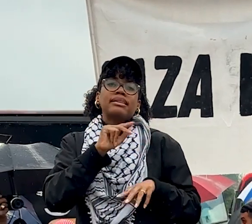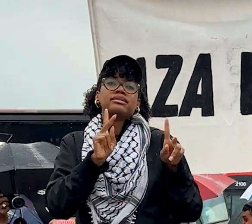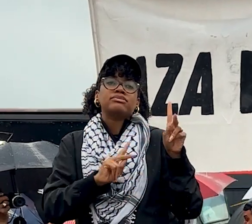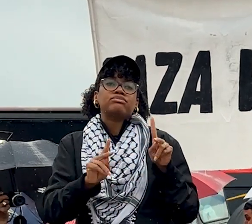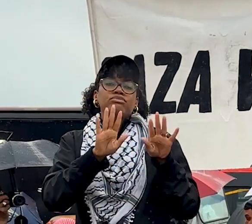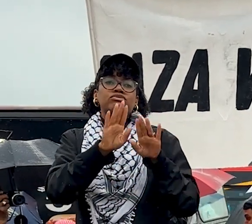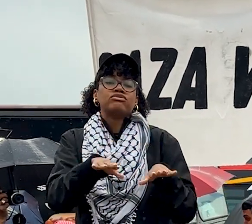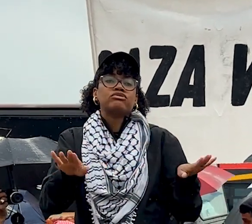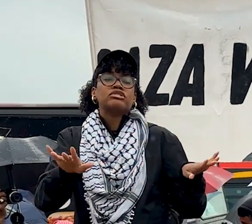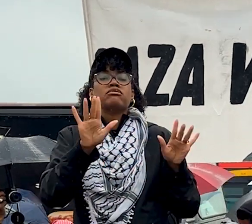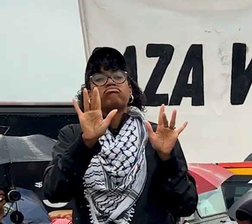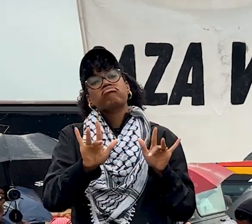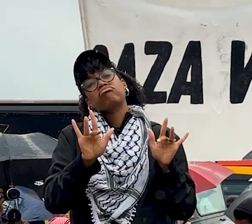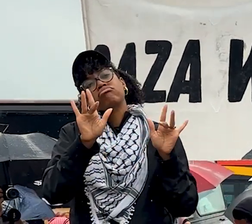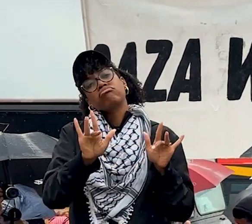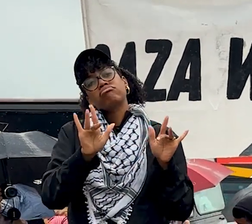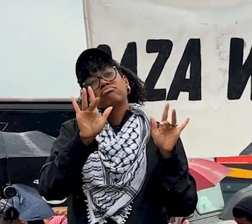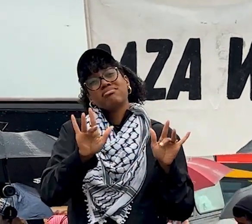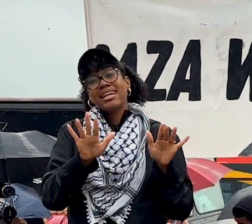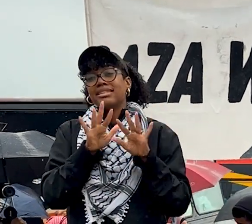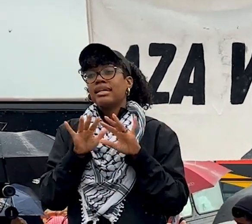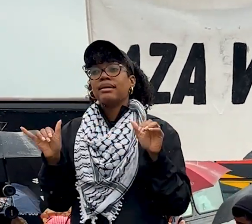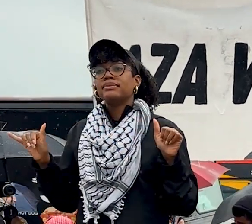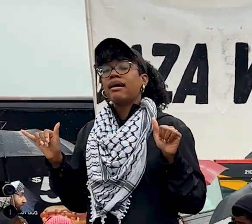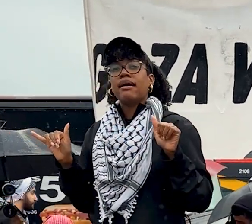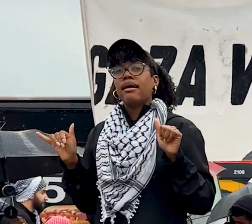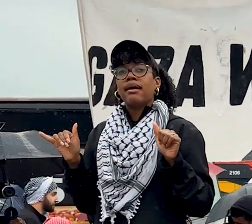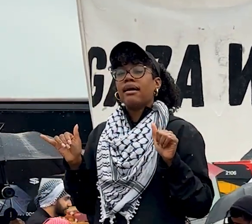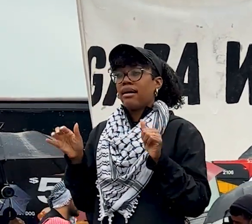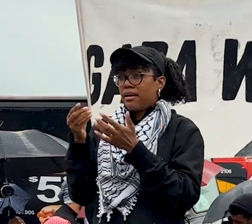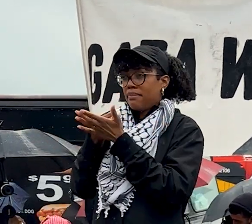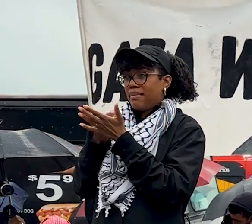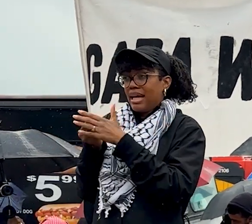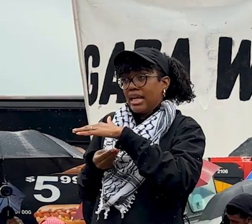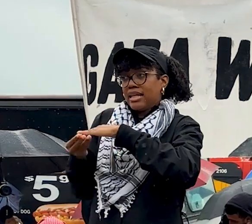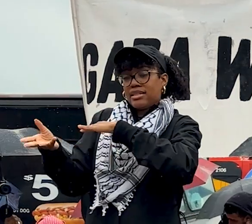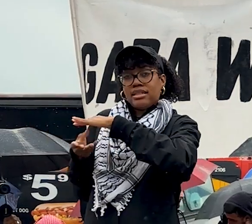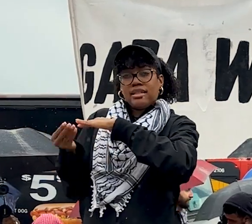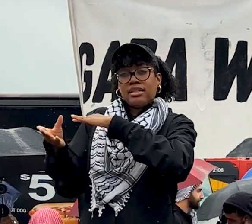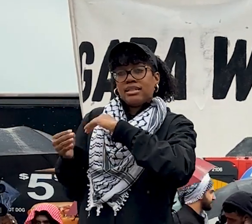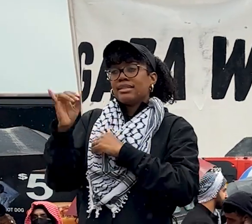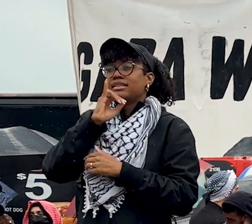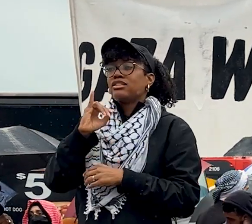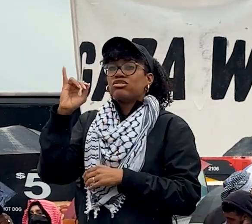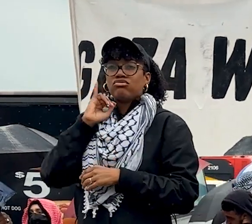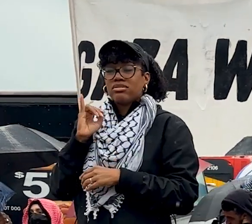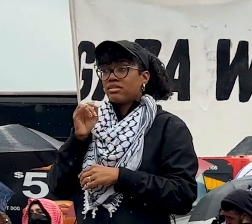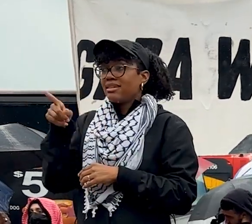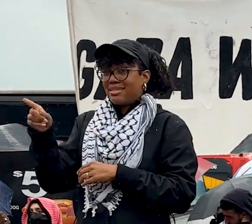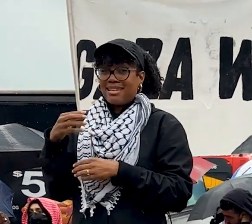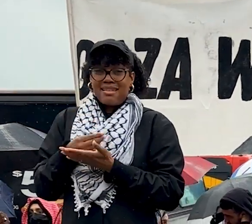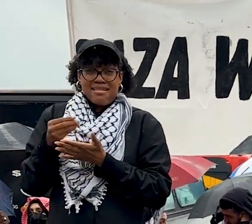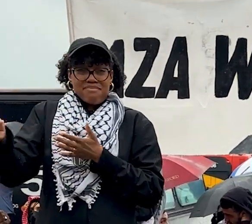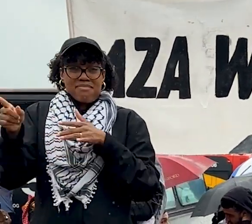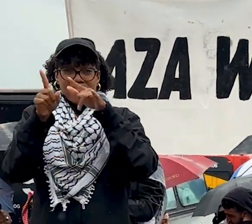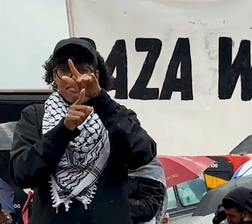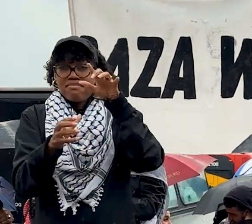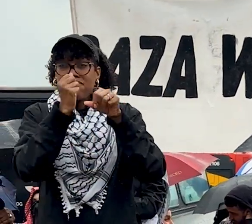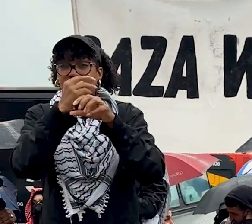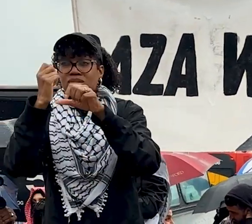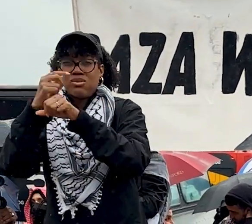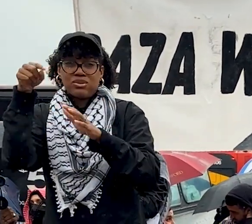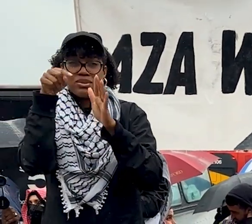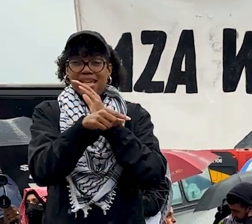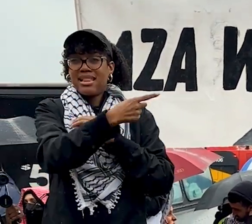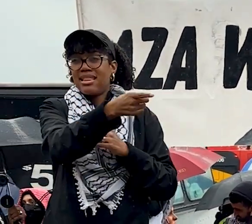children, he is paying and equipping Israel with the missiles that are killing them in their beds, in their